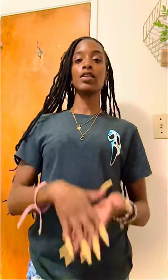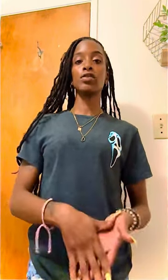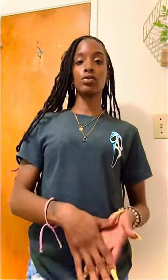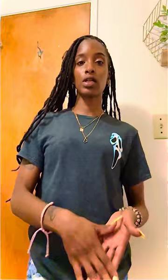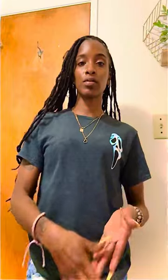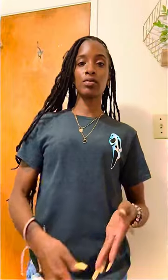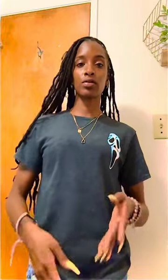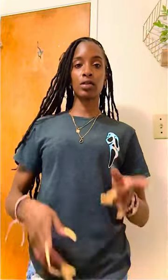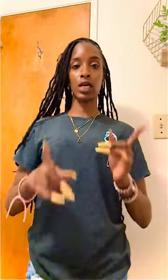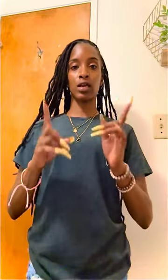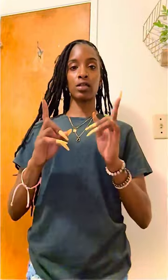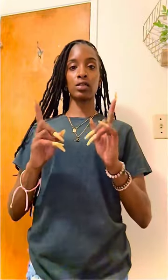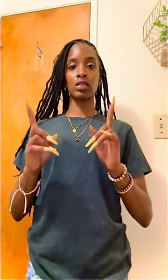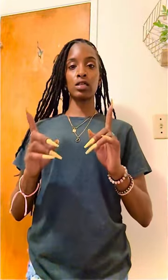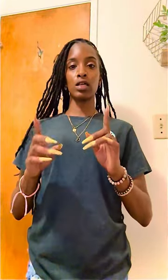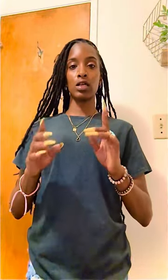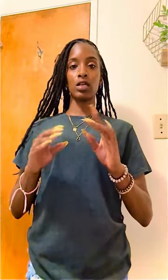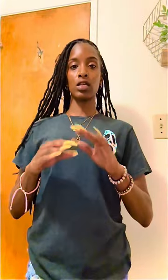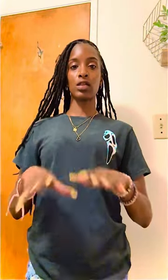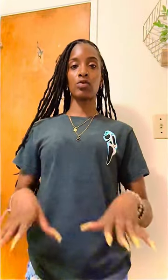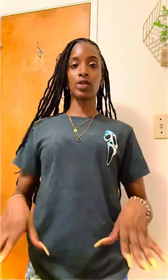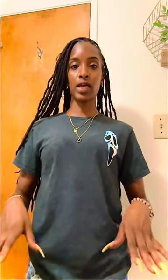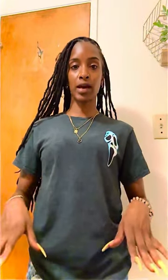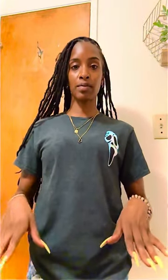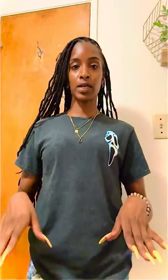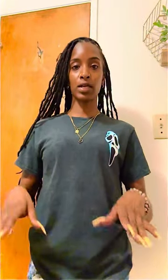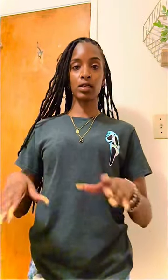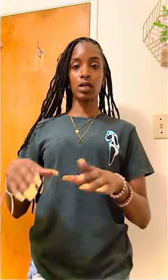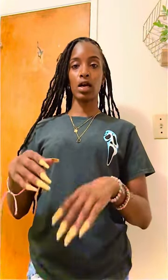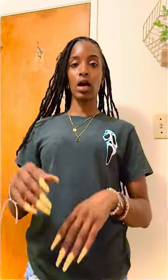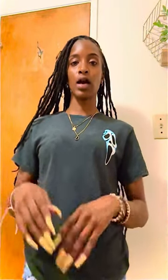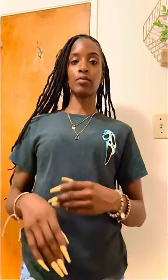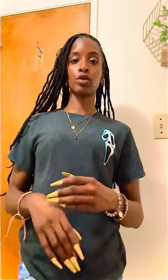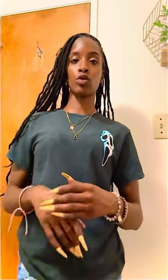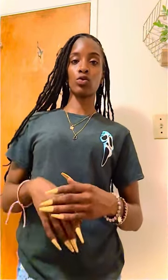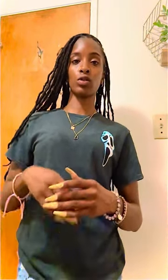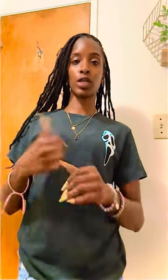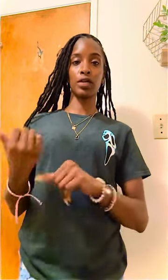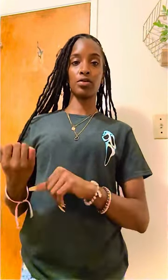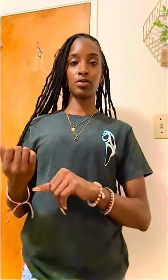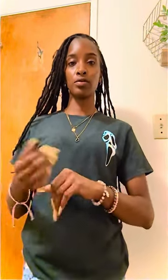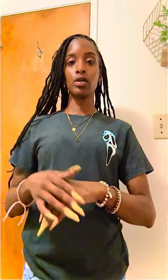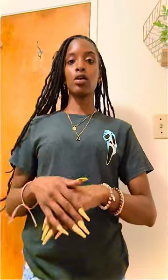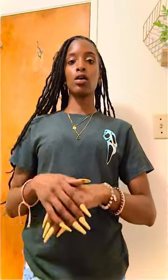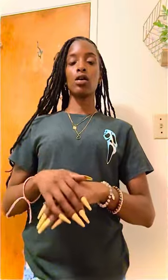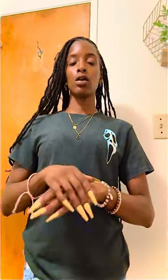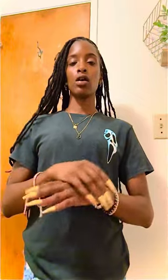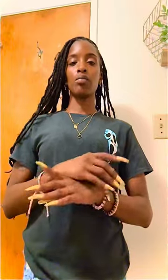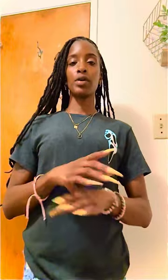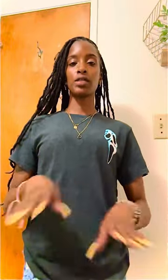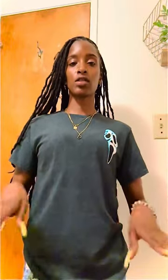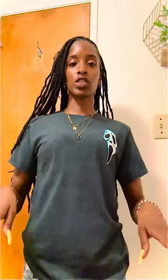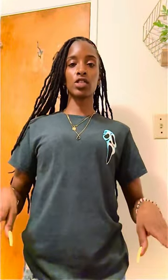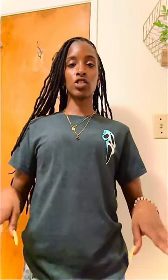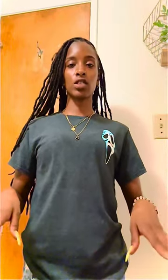induce labor and nothing really happening, I'm told later, best suggestion